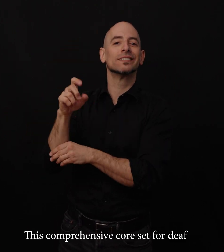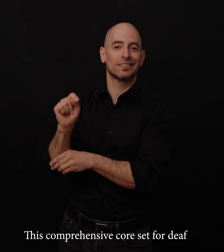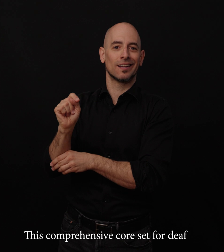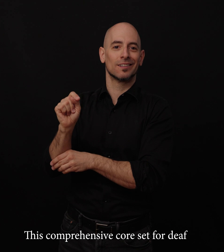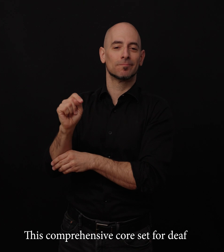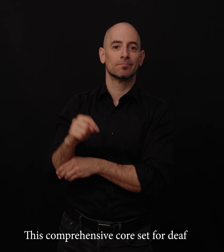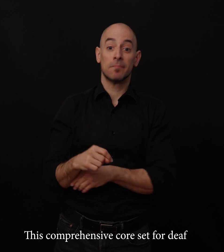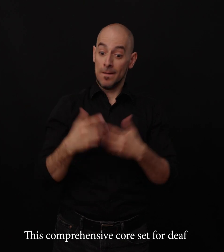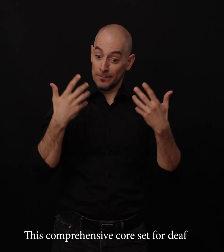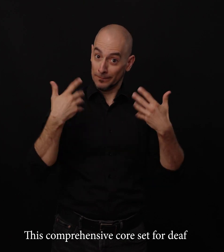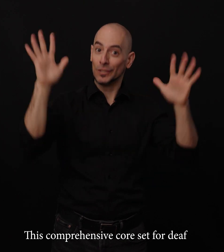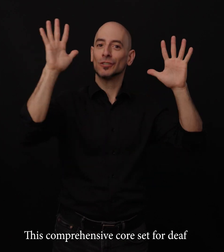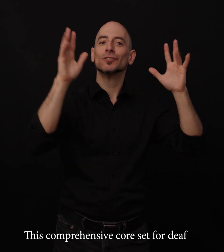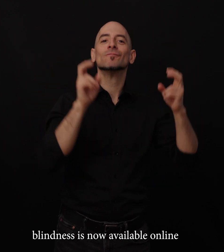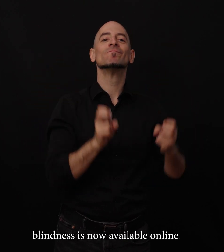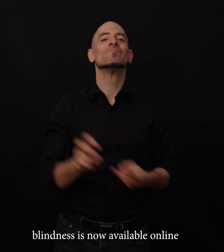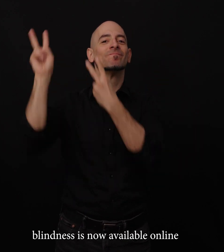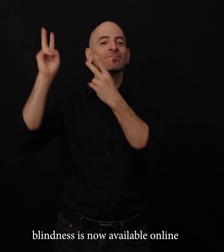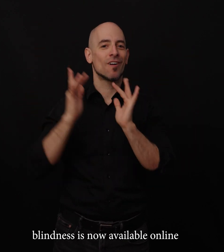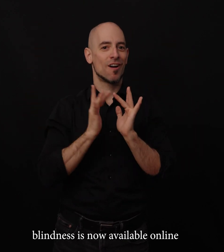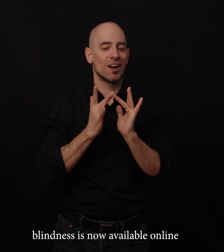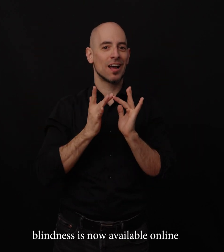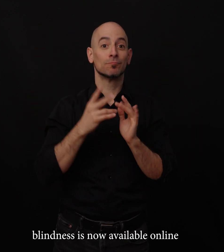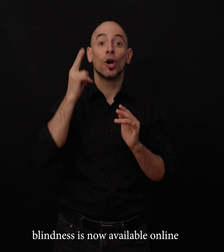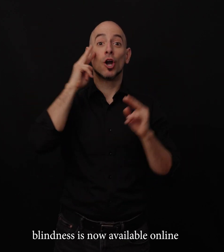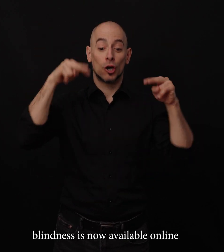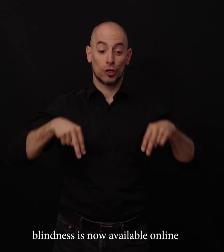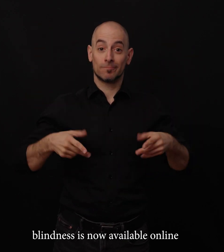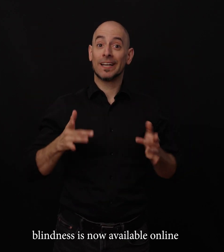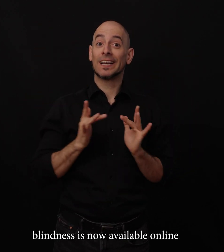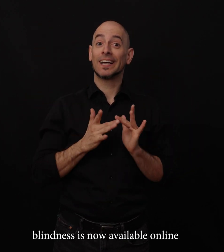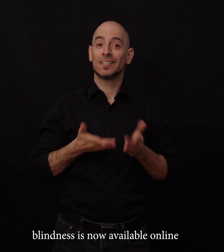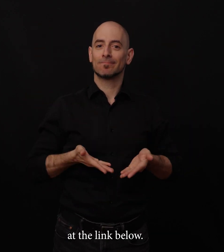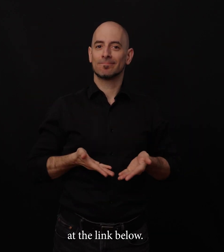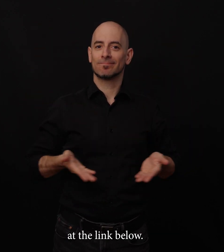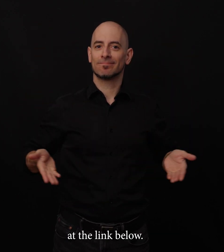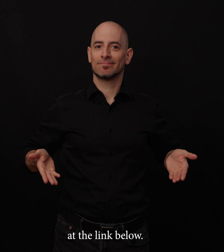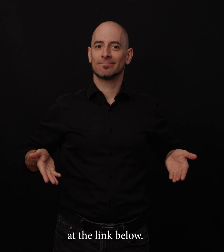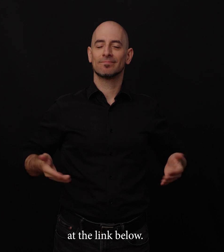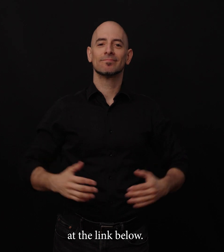This comprehensive core set for deafblindness is now available online at the link below.